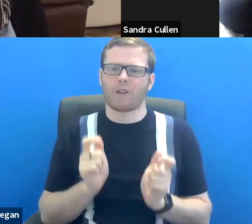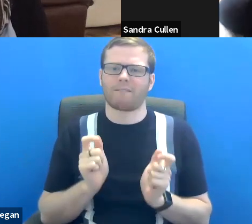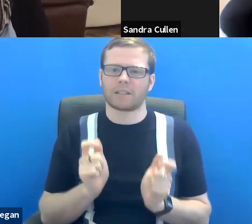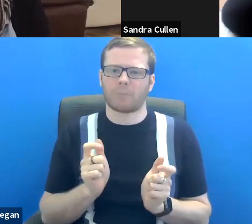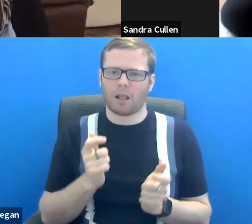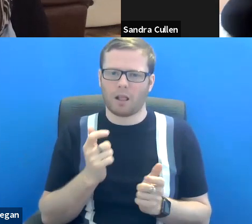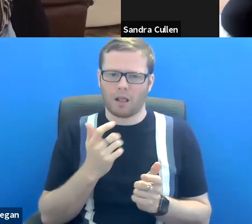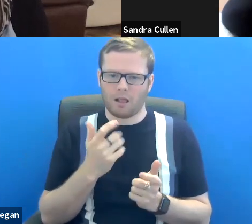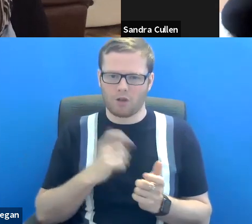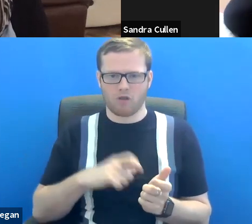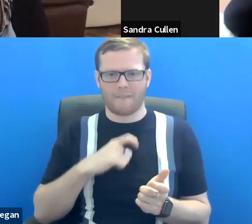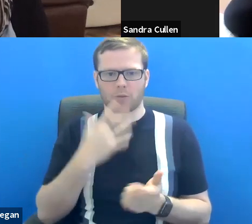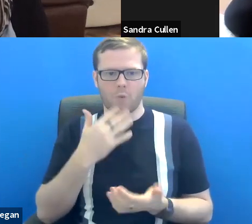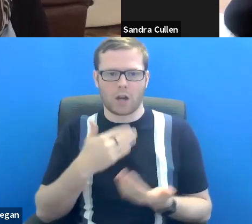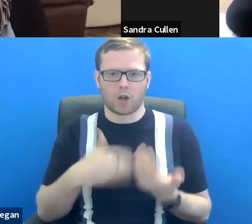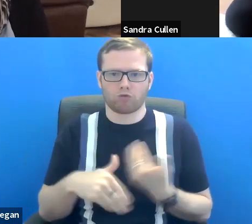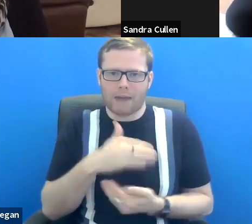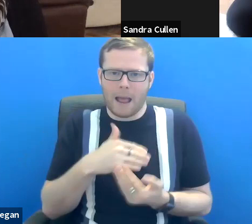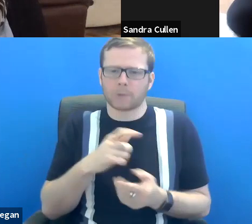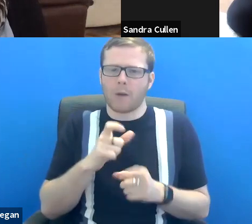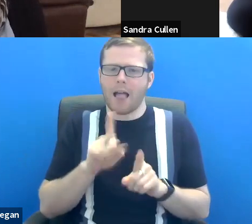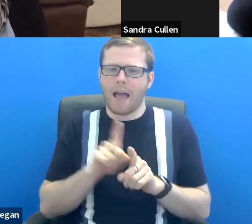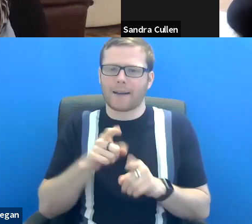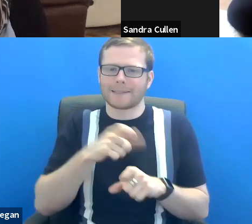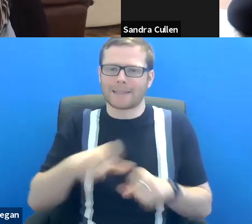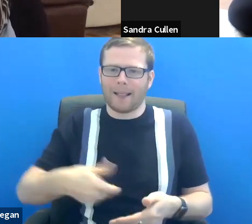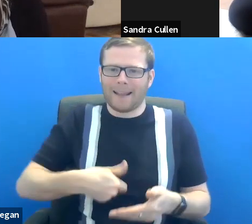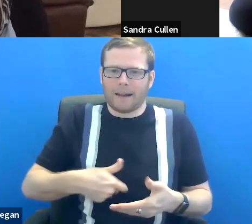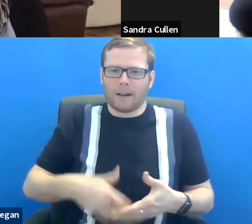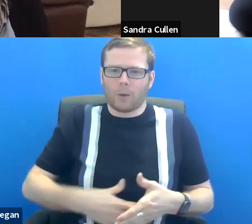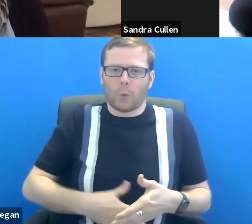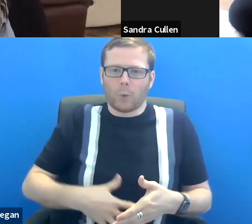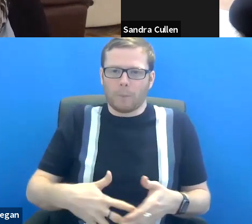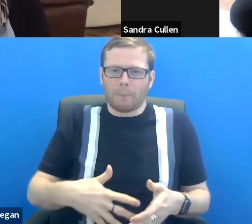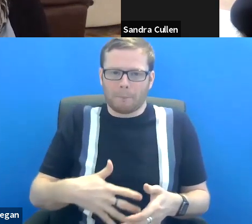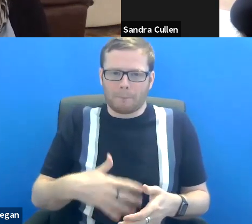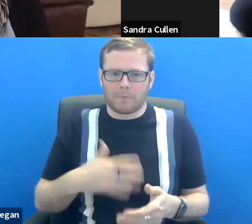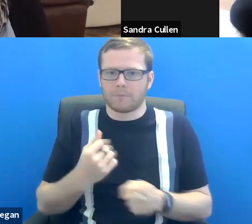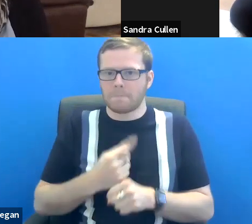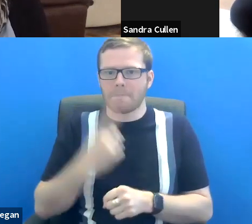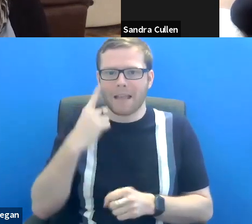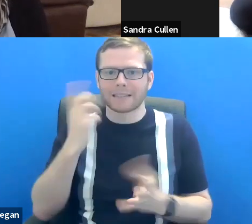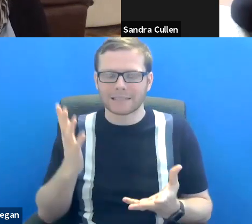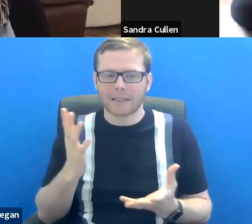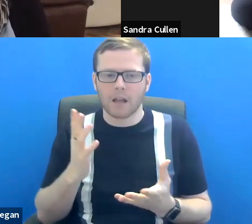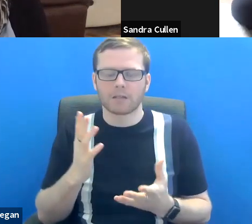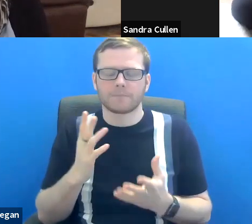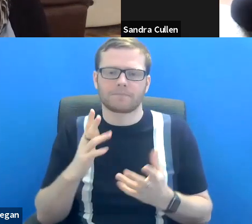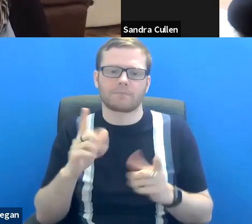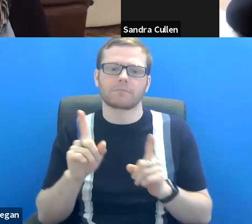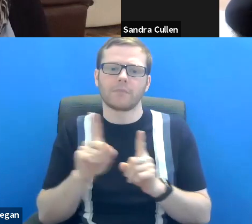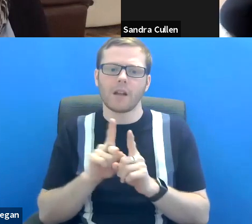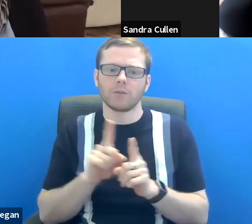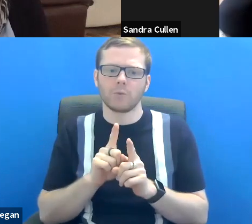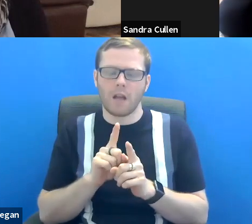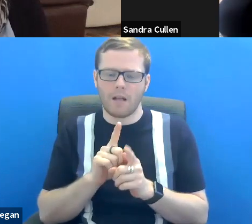wrapped and they feel like they're still in the room, so they quite like it. Also, that makes them sleep, which is always great, and is also keeping